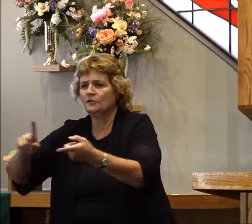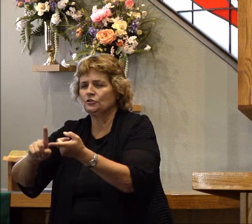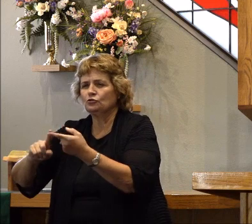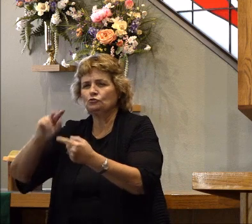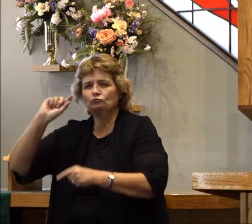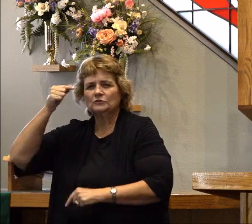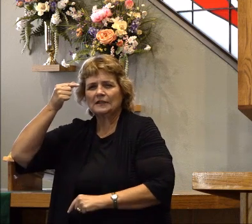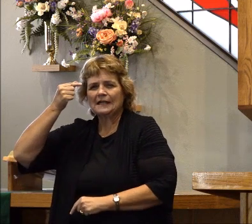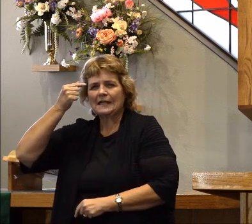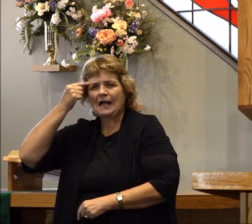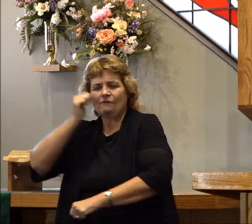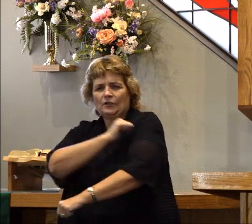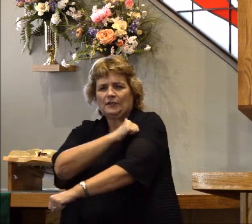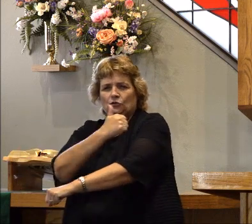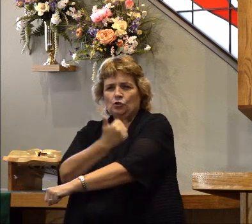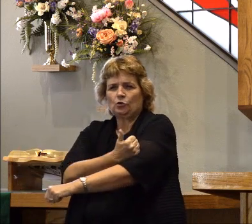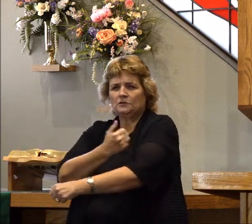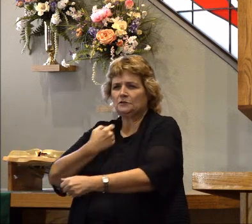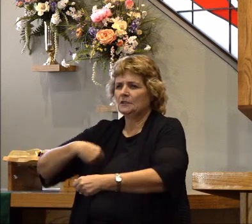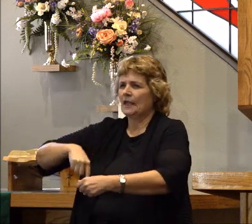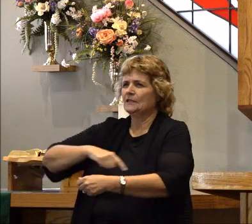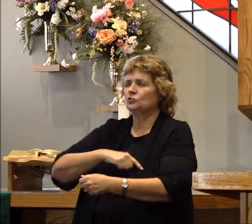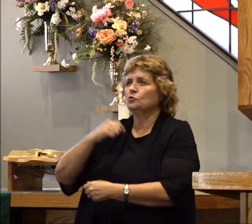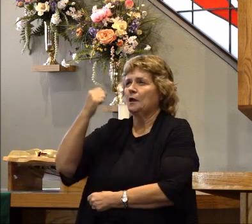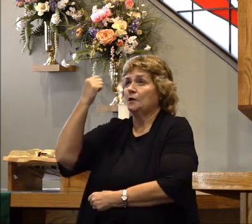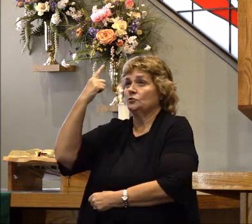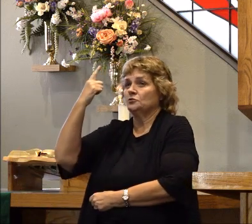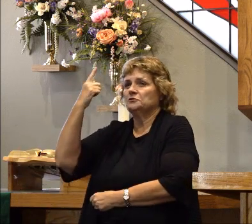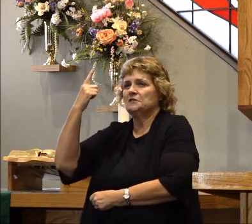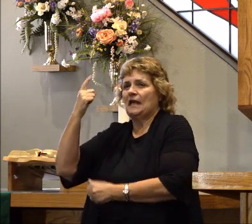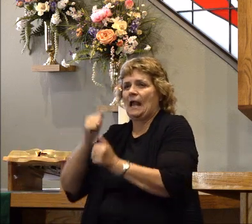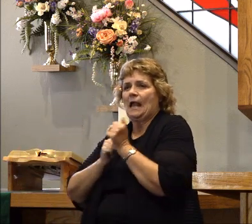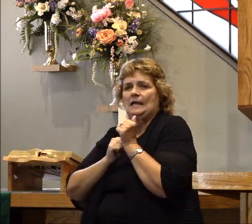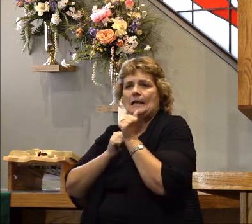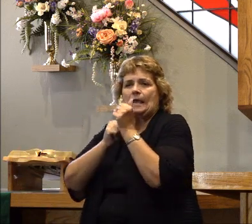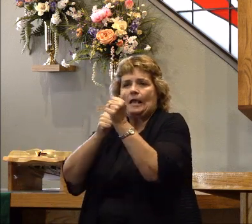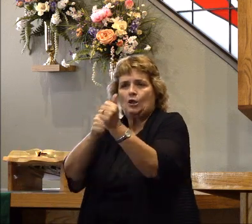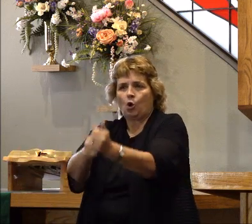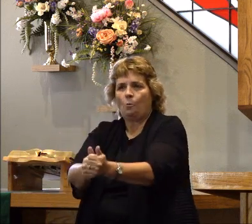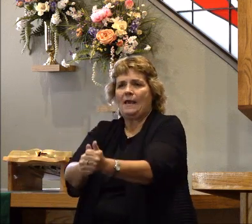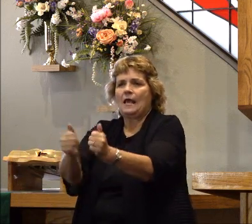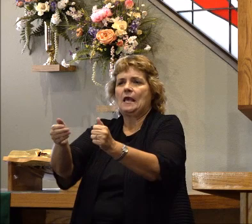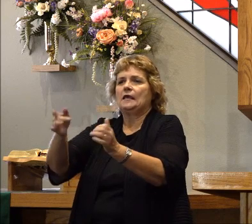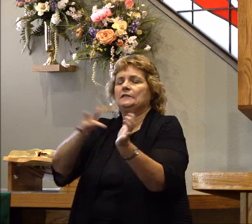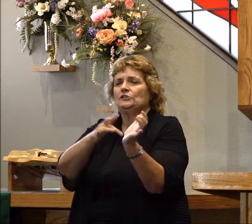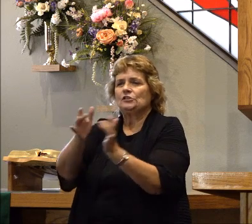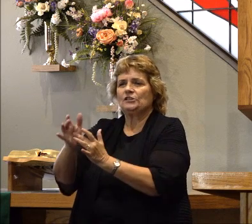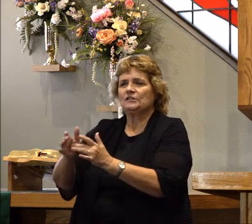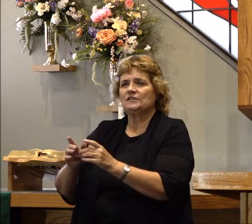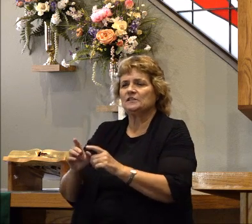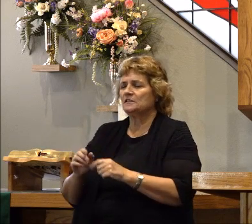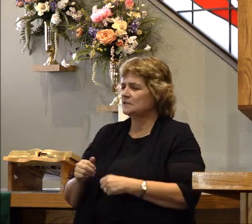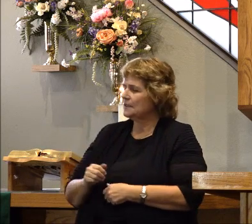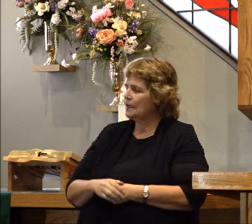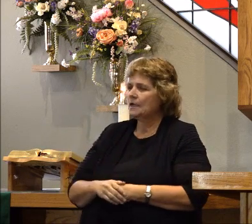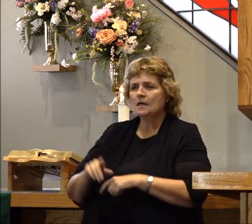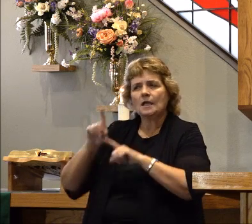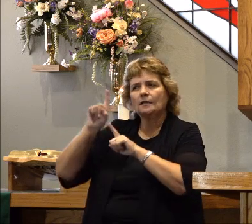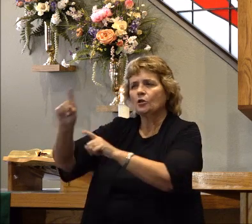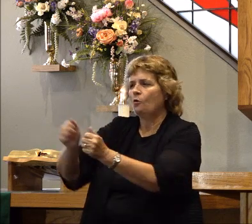we get behind Jesus and follow our submissive Christ to the cross of